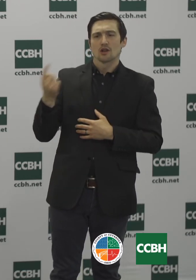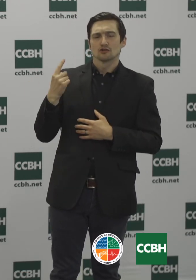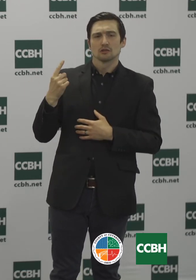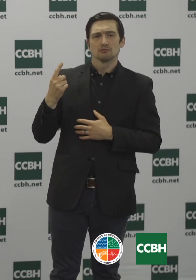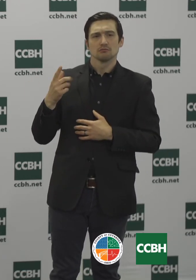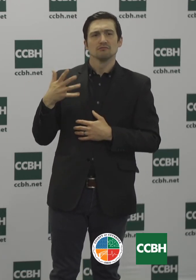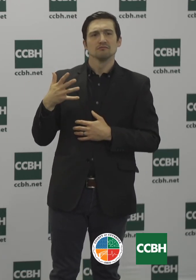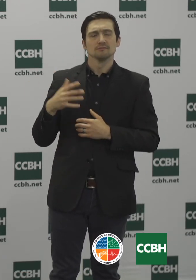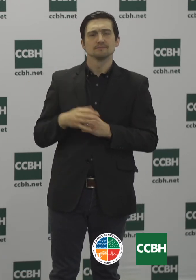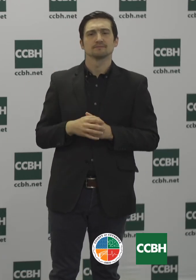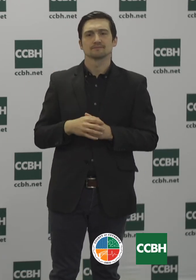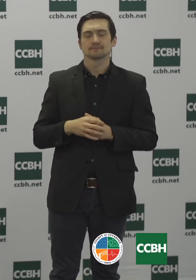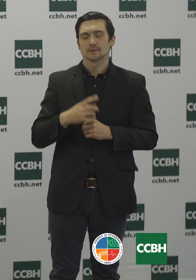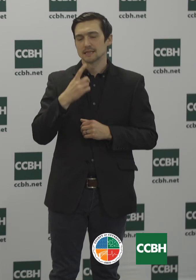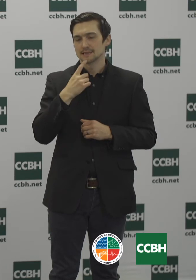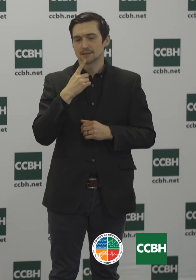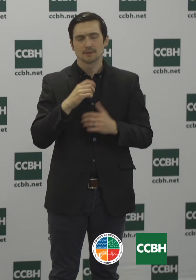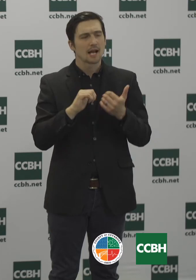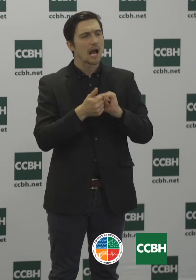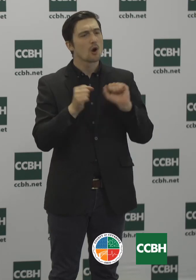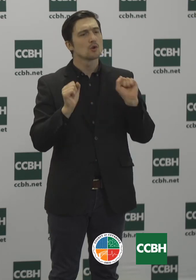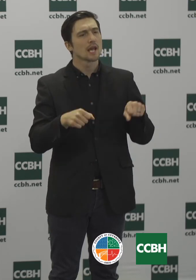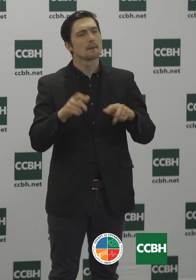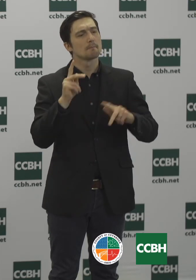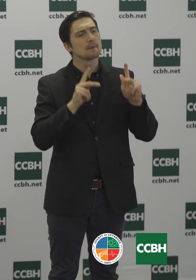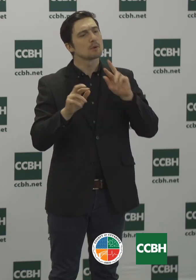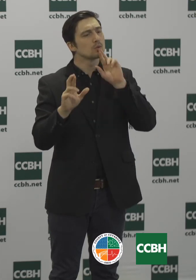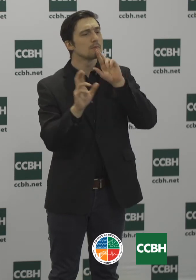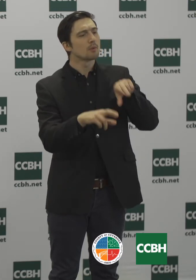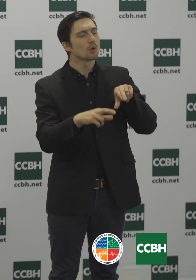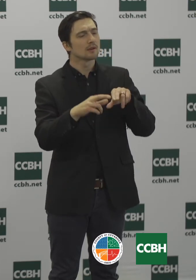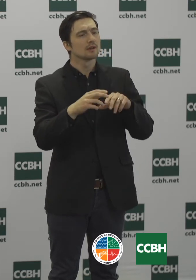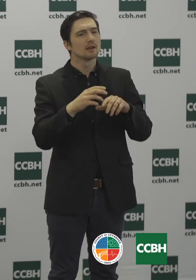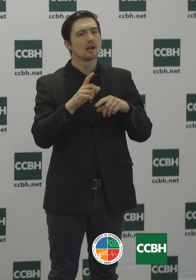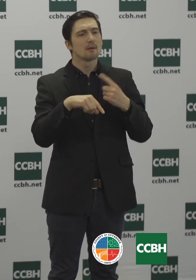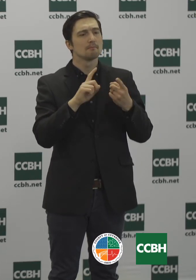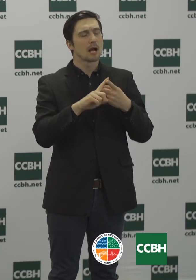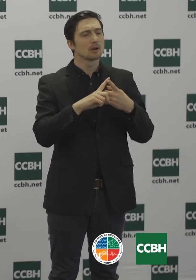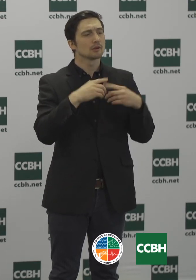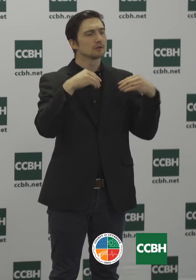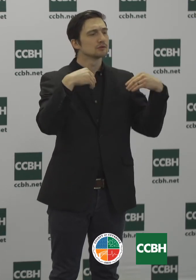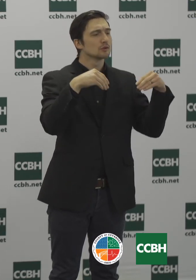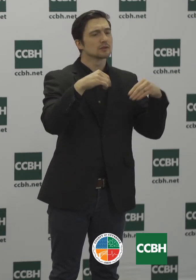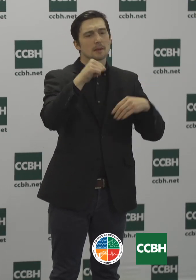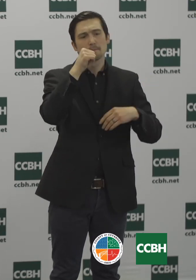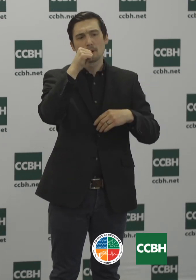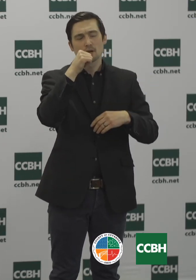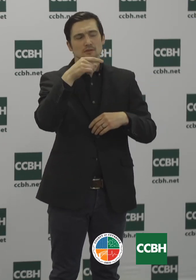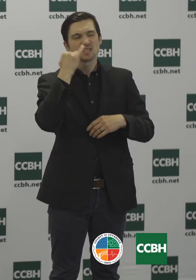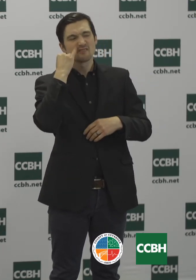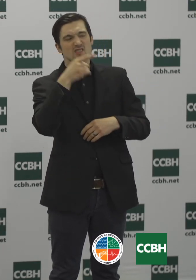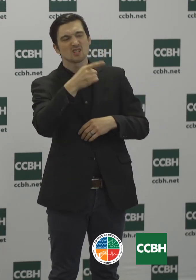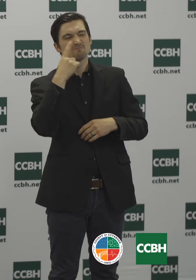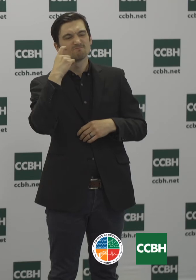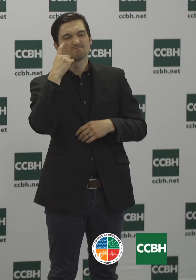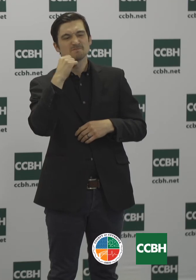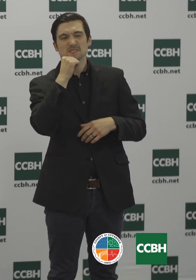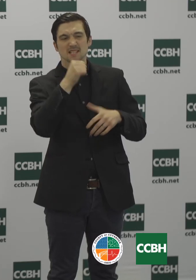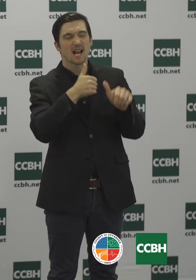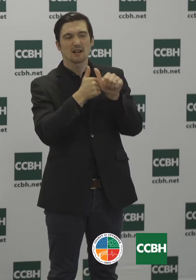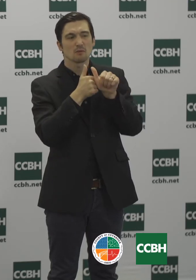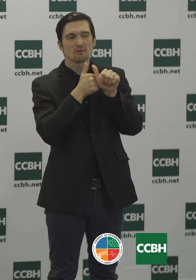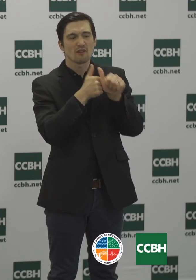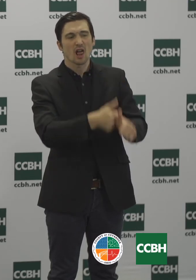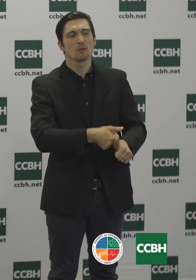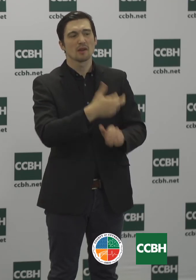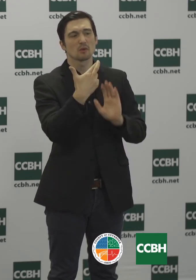already. And it is, how can people report concerns about retailers, bars, salons, et cetera, that are not complying with the guidelines for returning to